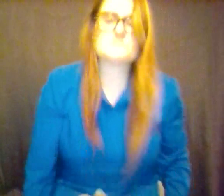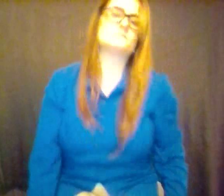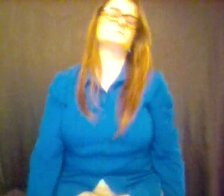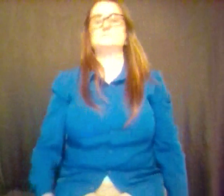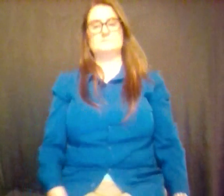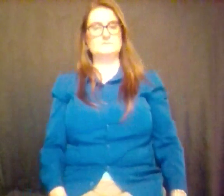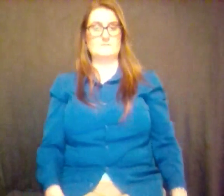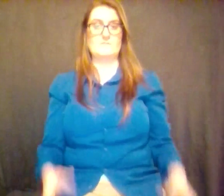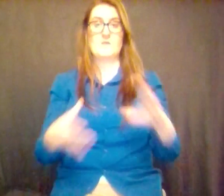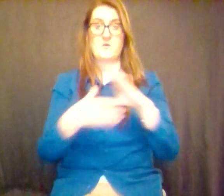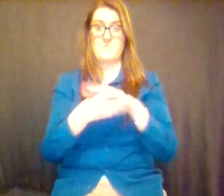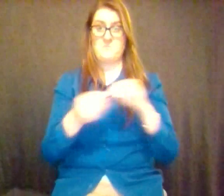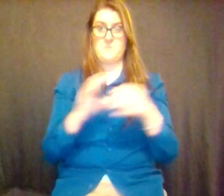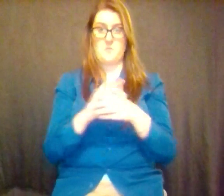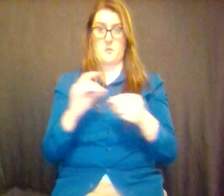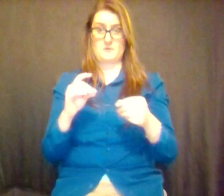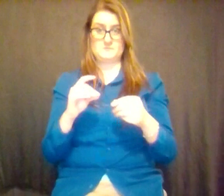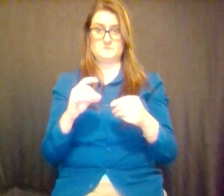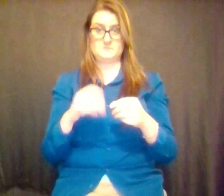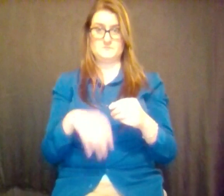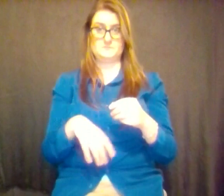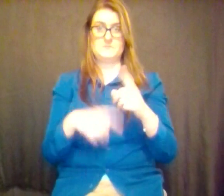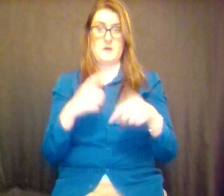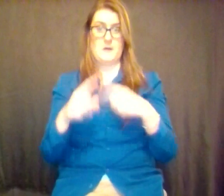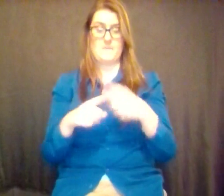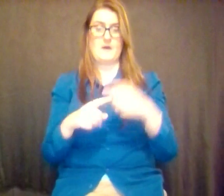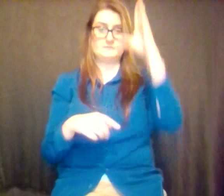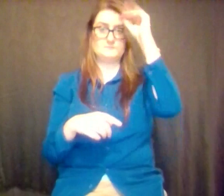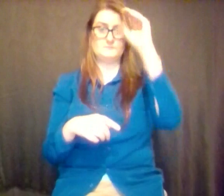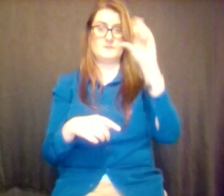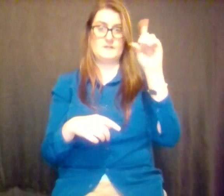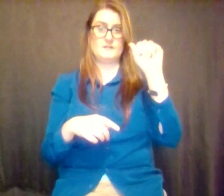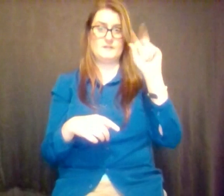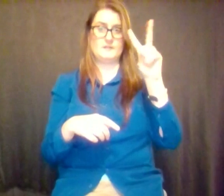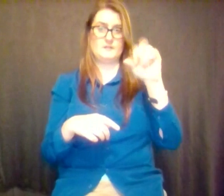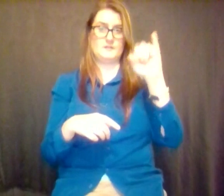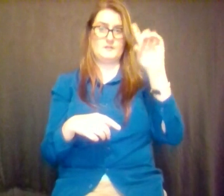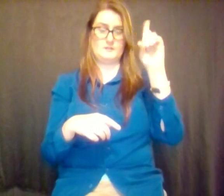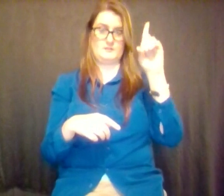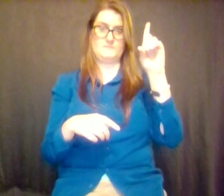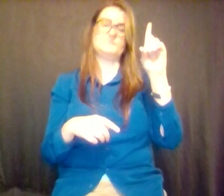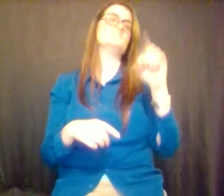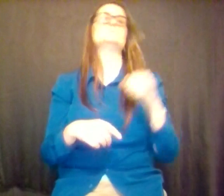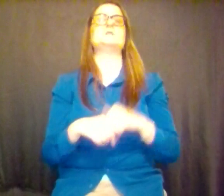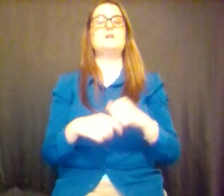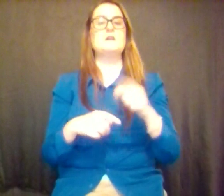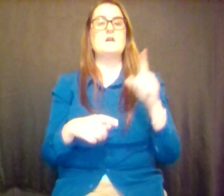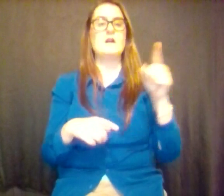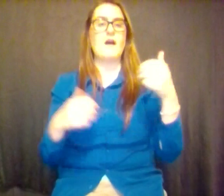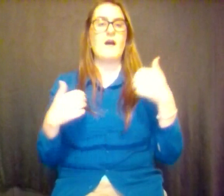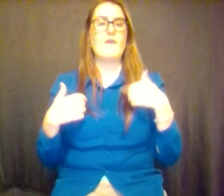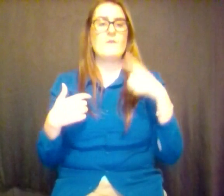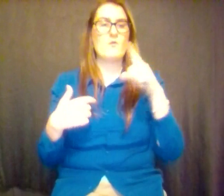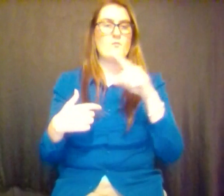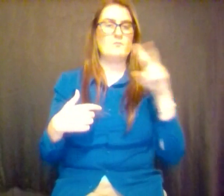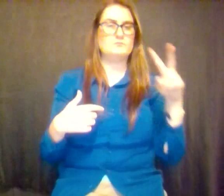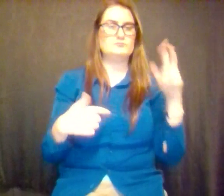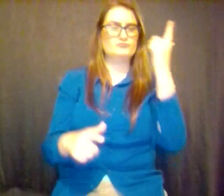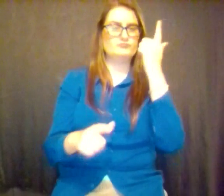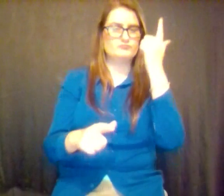is a story about a boy called David. David had 1, 2, 3, 4, 5, 6,